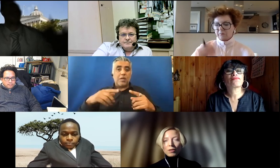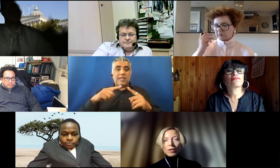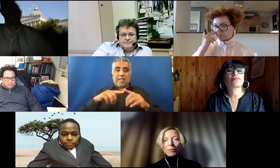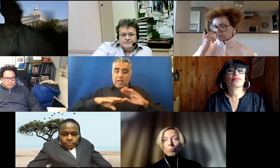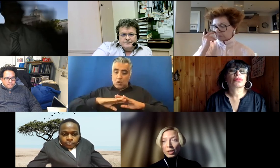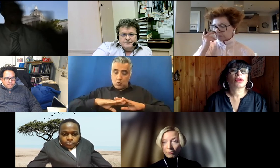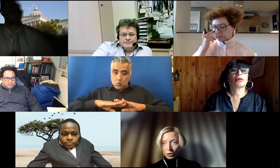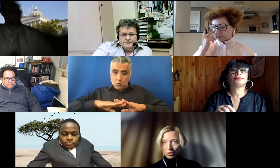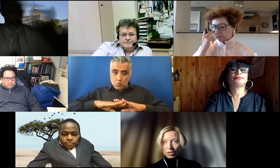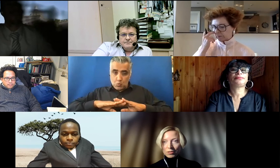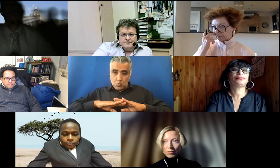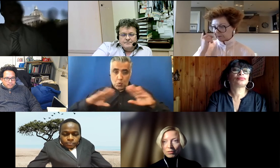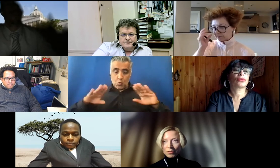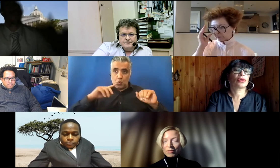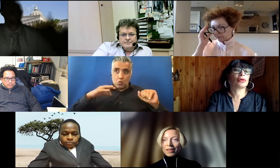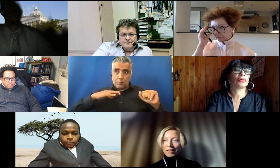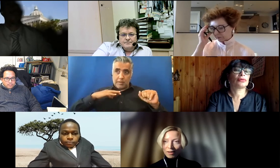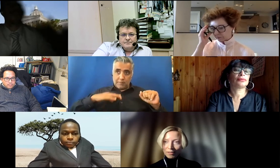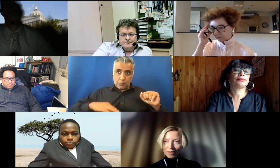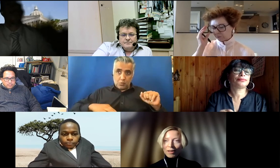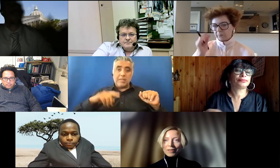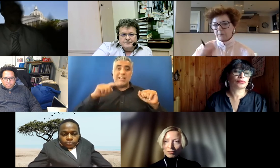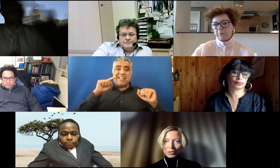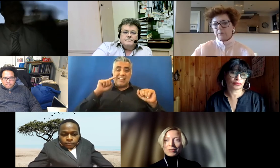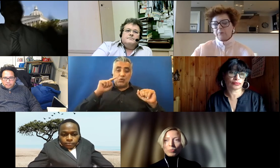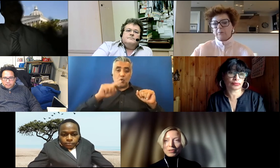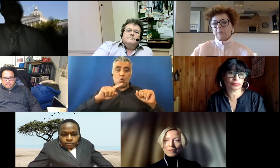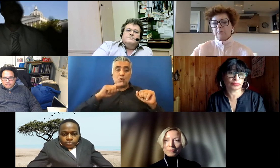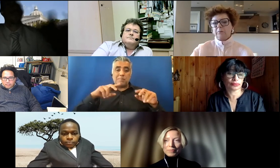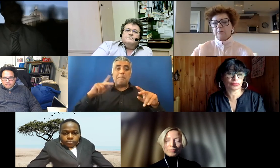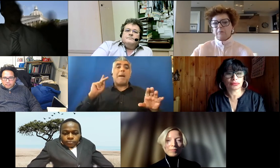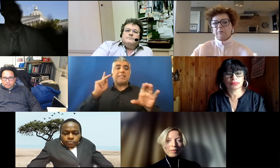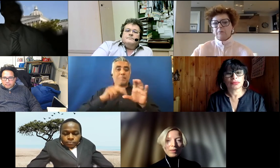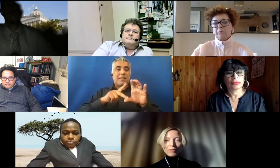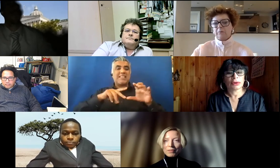the beneficiaries, that they are active participants.